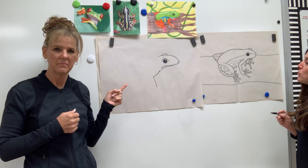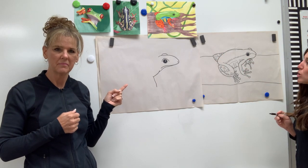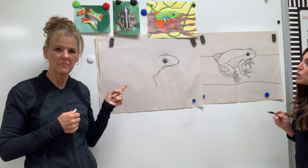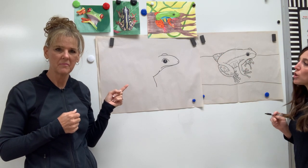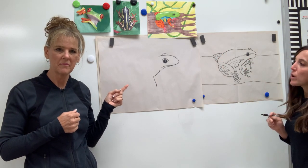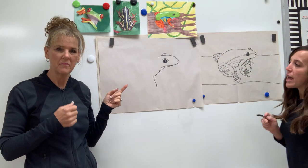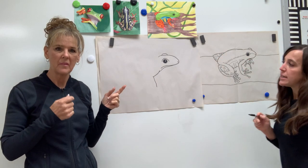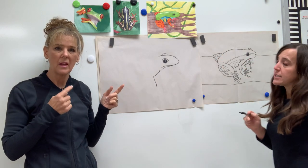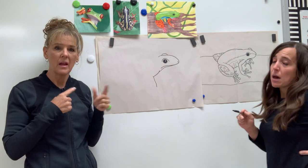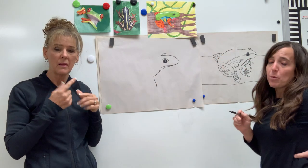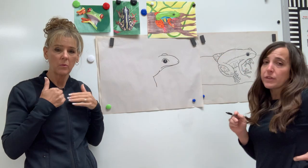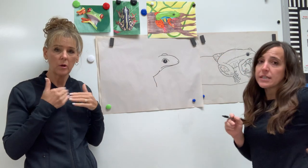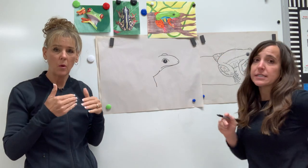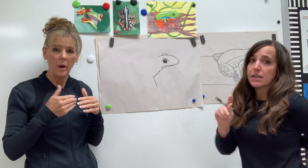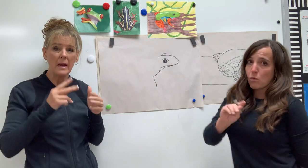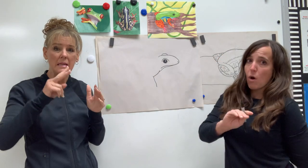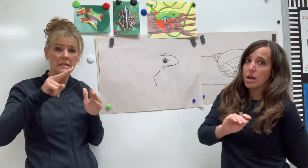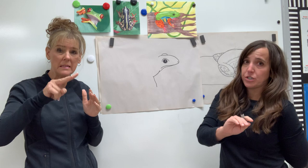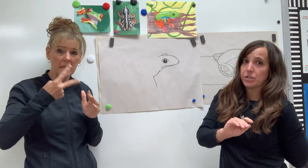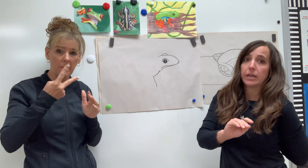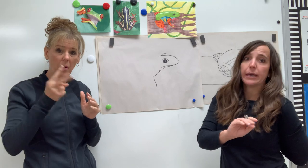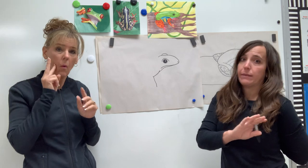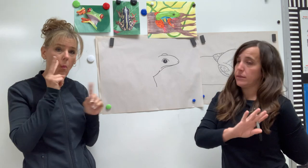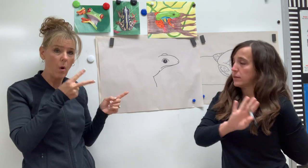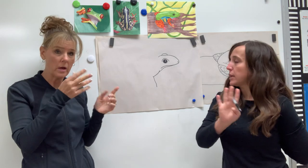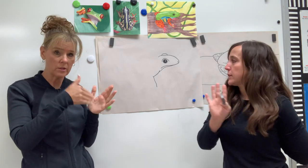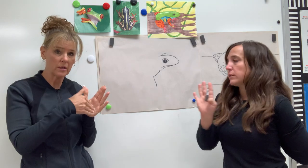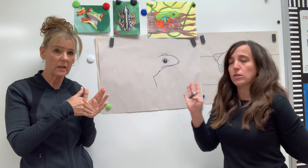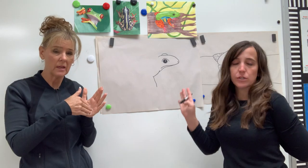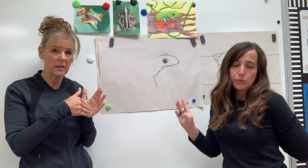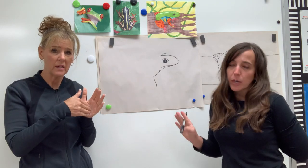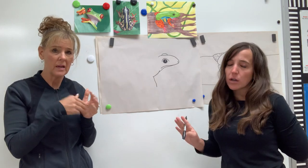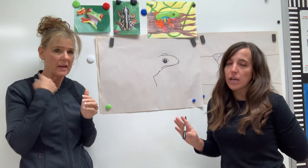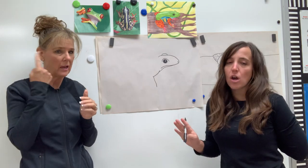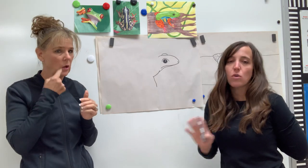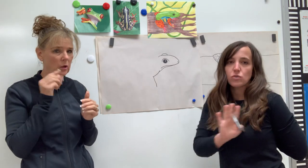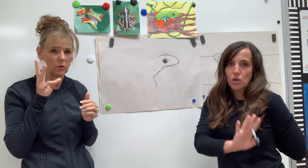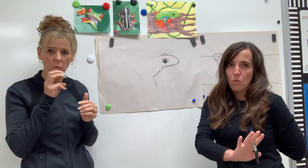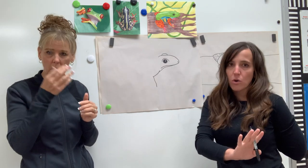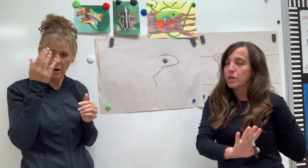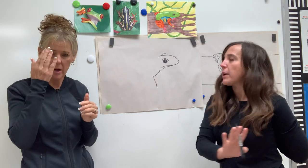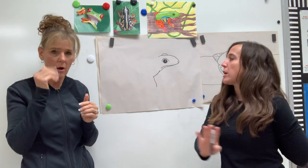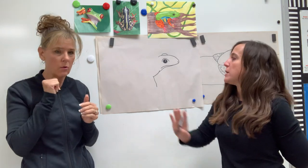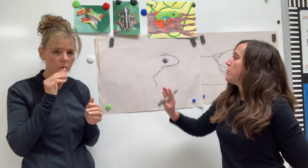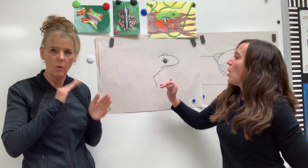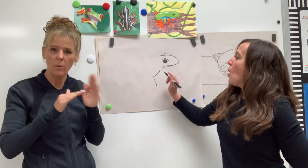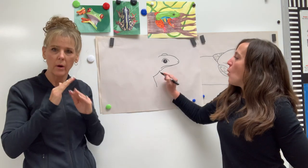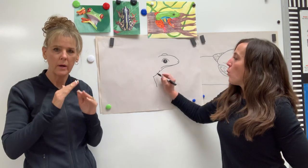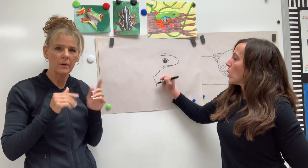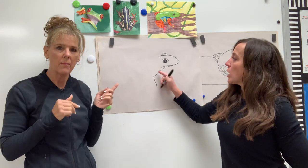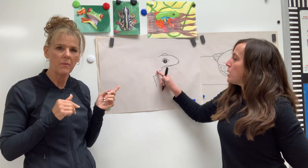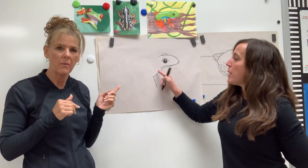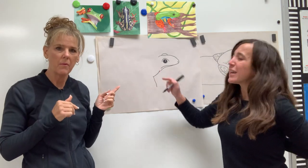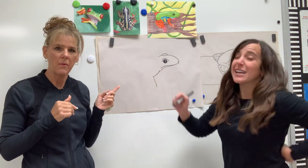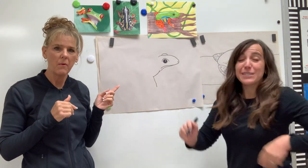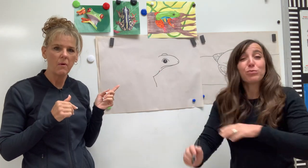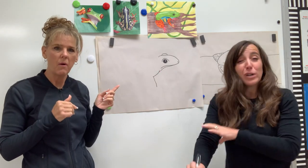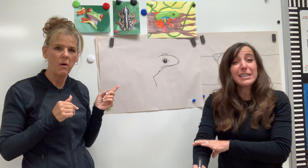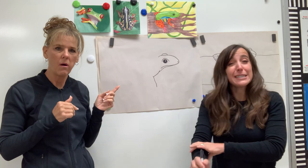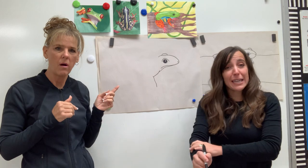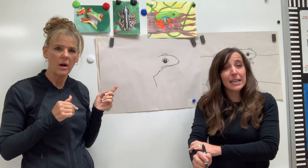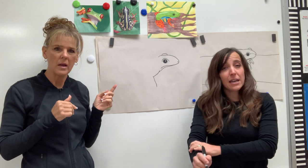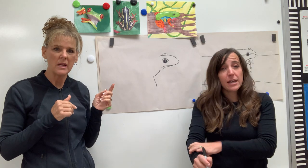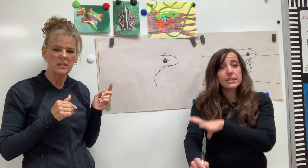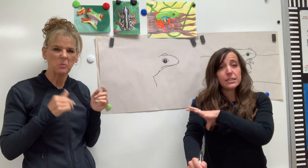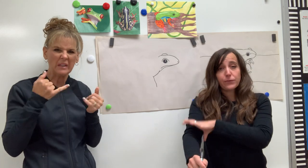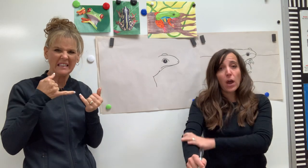And then we're gonna go ahead and double this. Now watch, again, it looks weird, I know, don't worry about it. We're gonna make it, it's